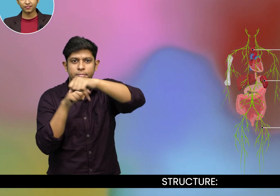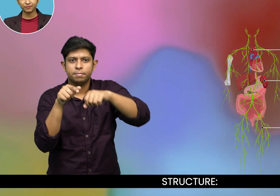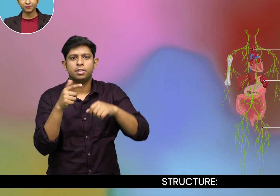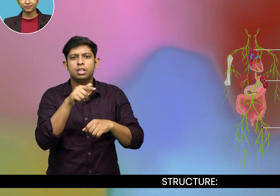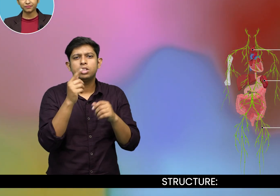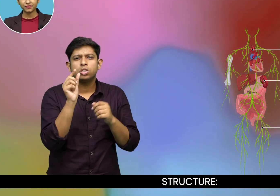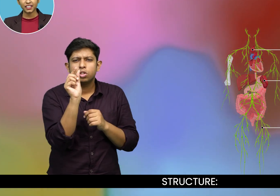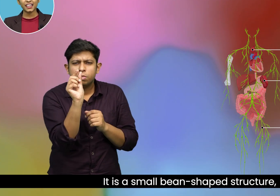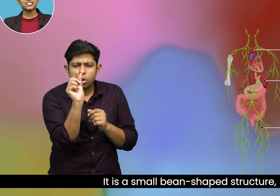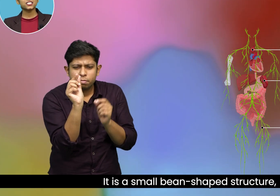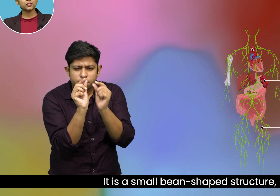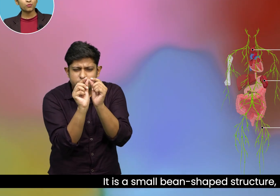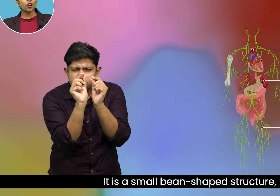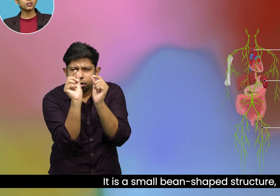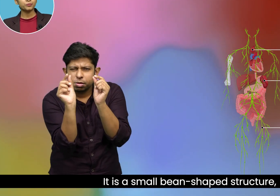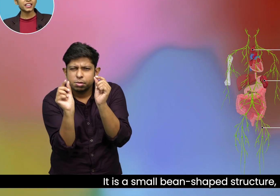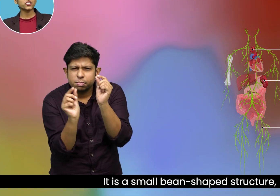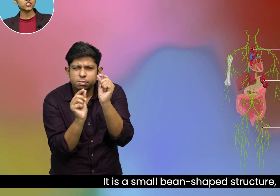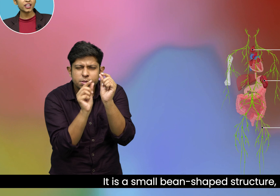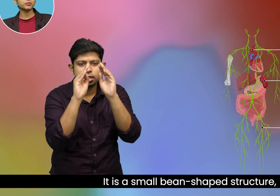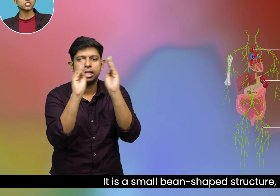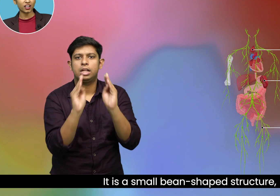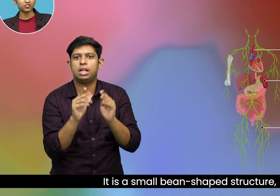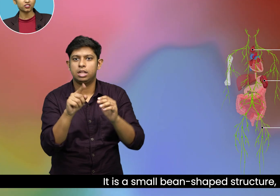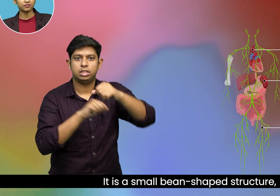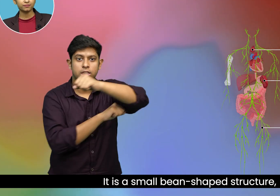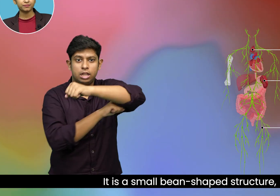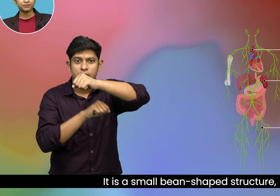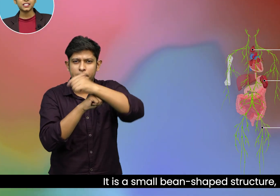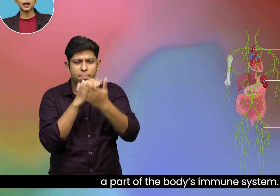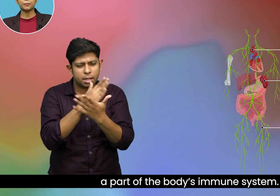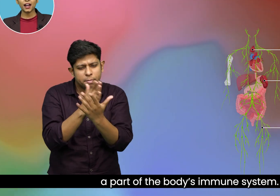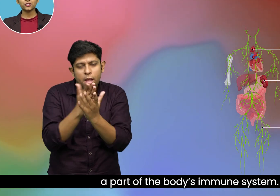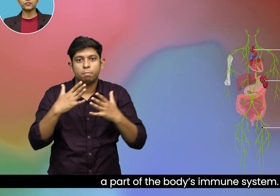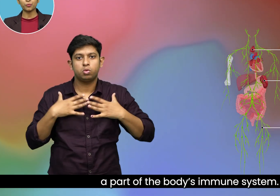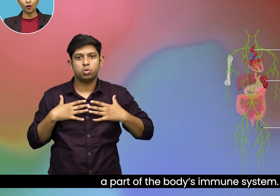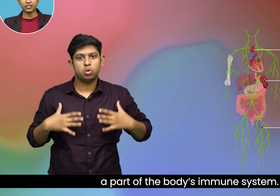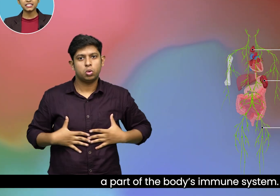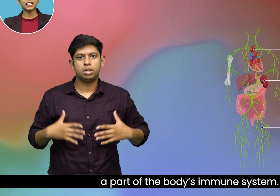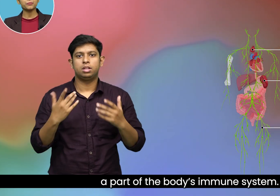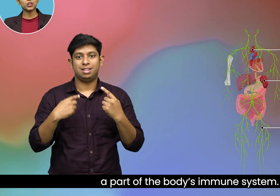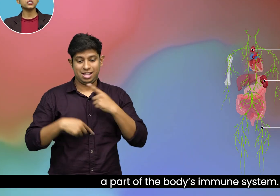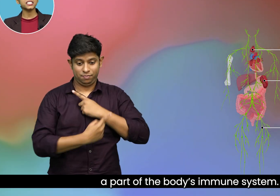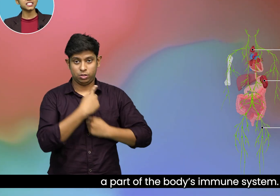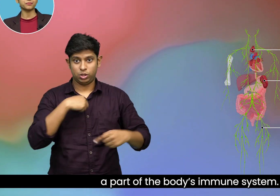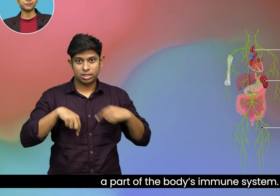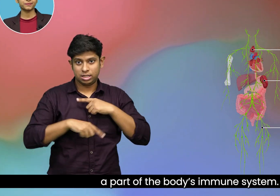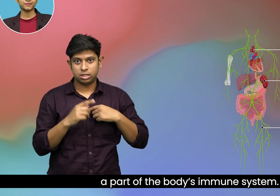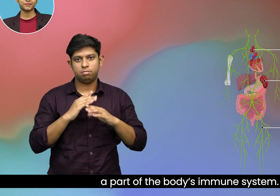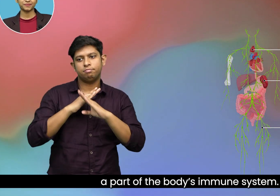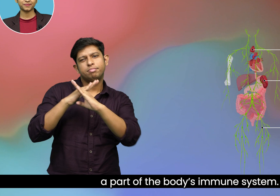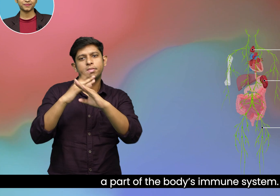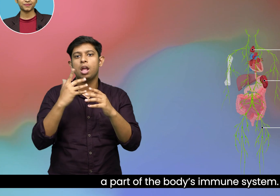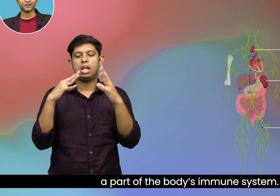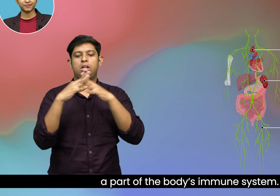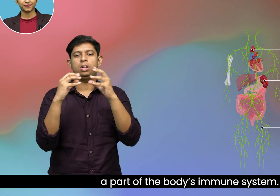Structure. It is a small bean-shaped structure, a part of the body's immune system.